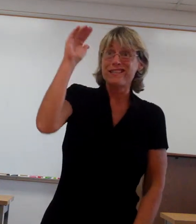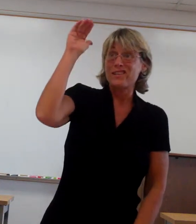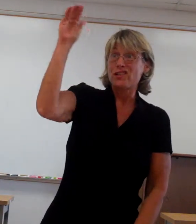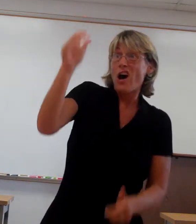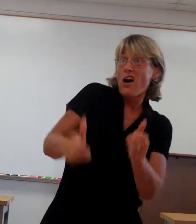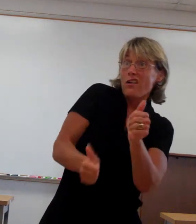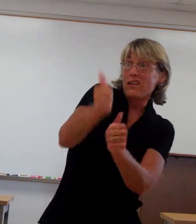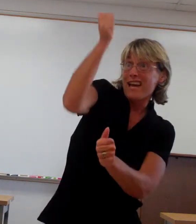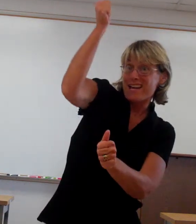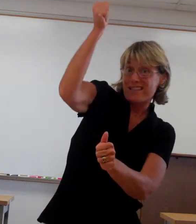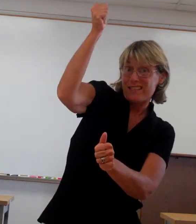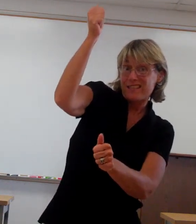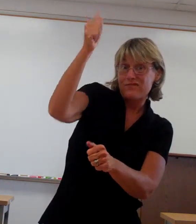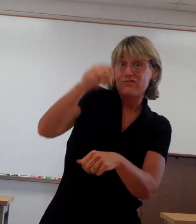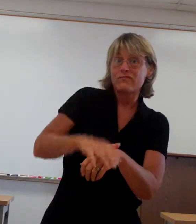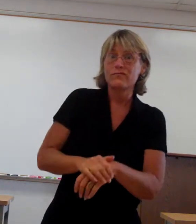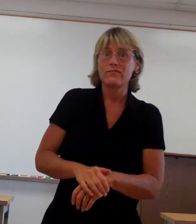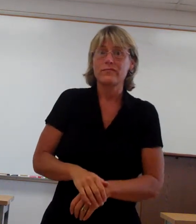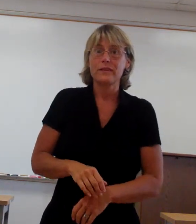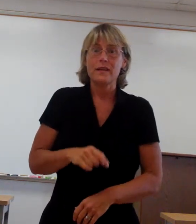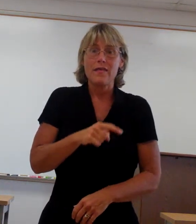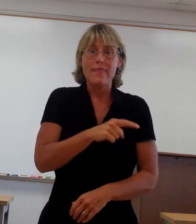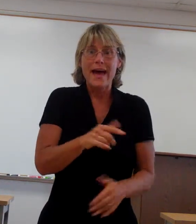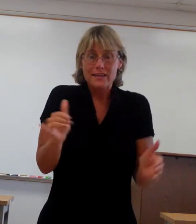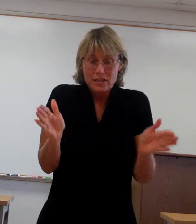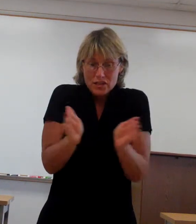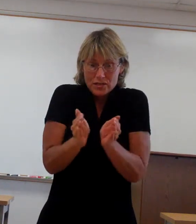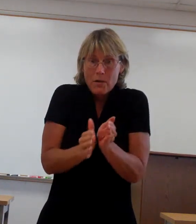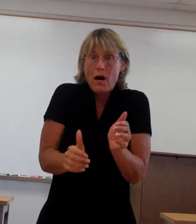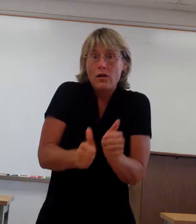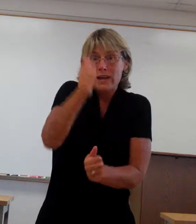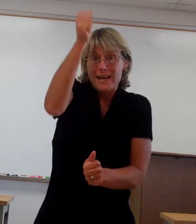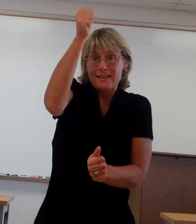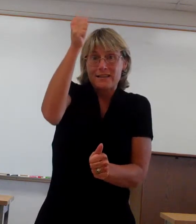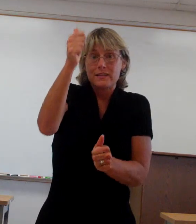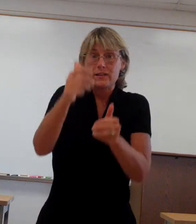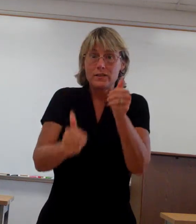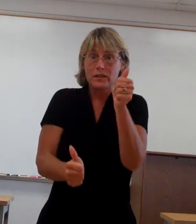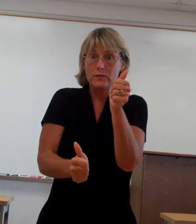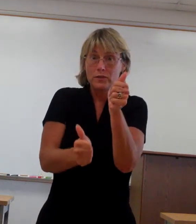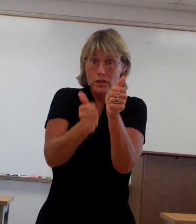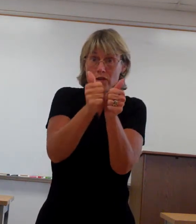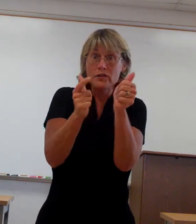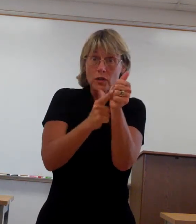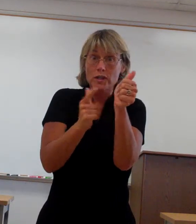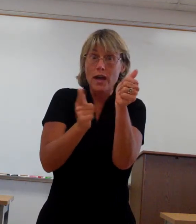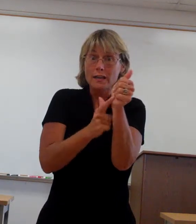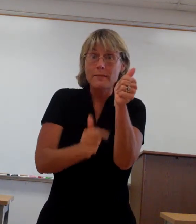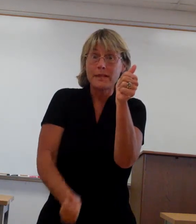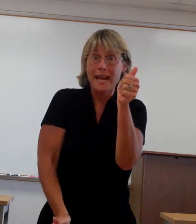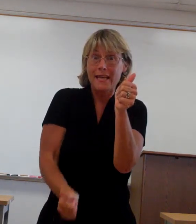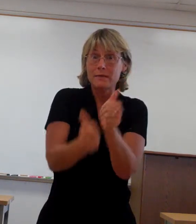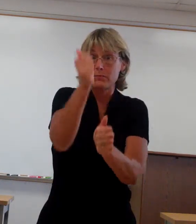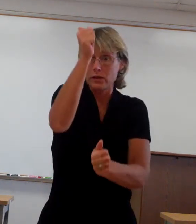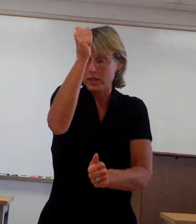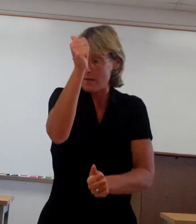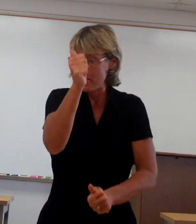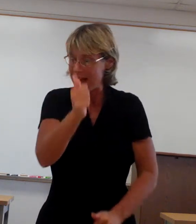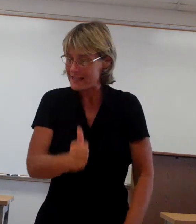the tallest. That's the smallest. So you use your non-dominant hand and pull it up past